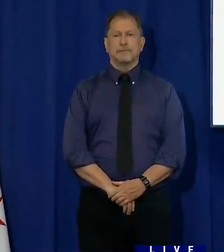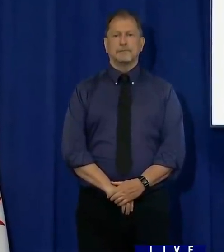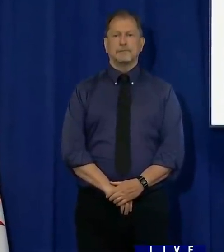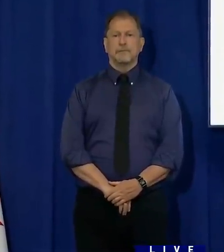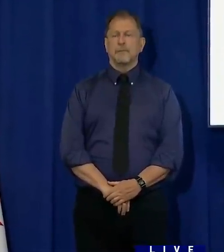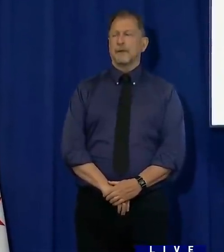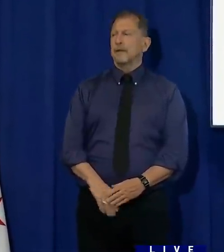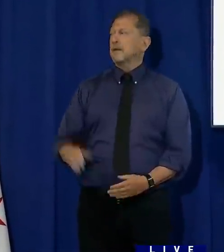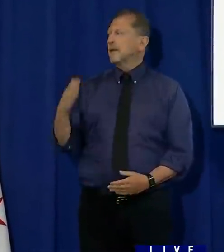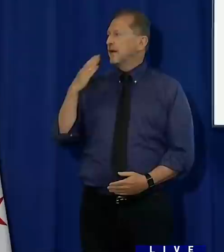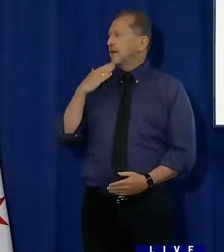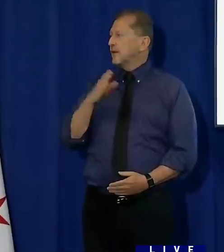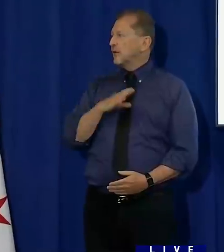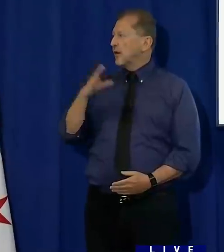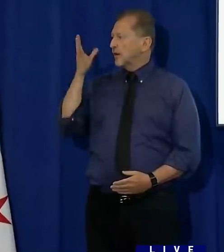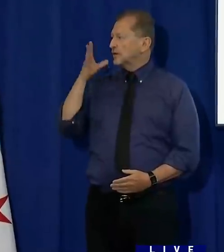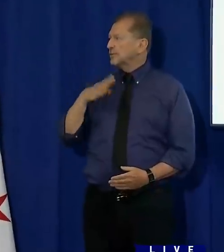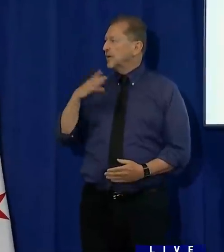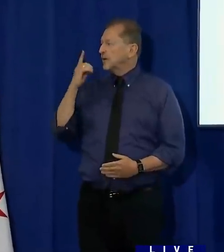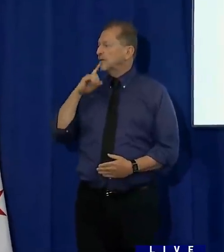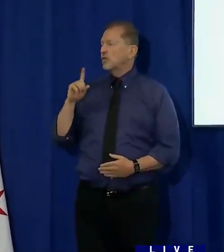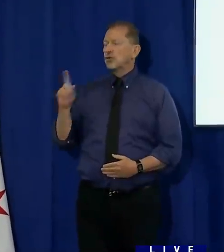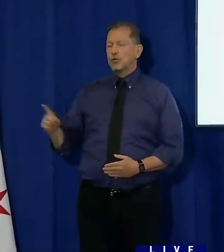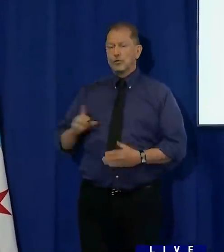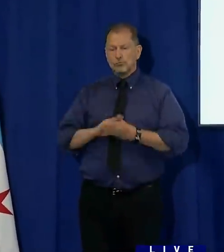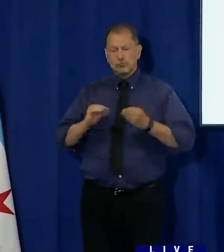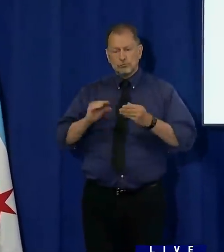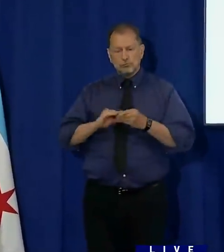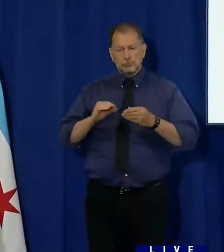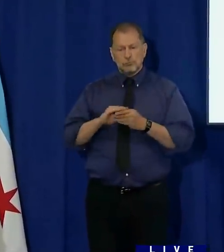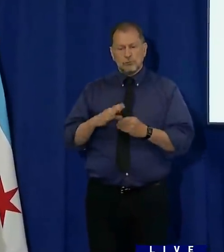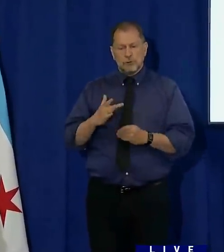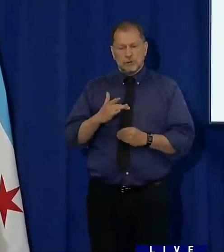Thank you, Congressman, for your incredibly powerful words. And